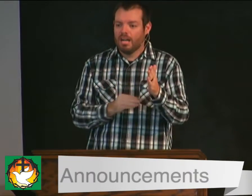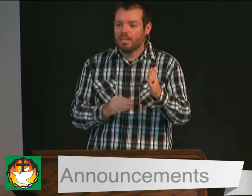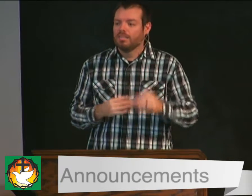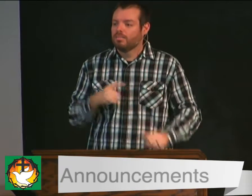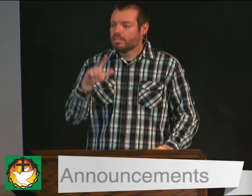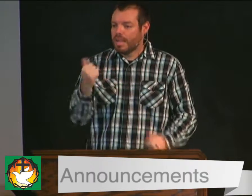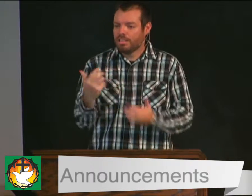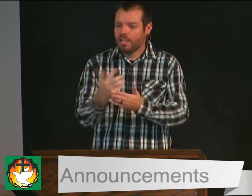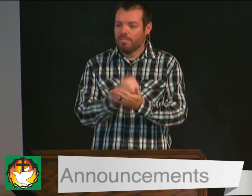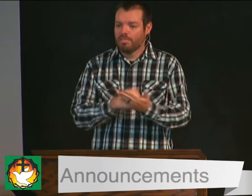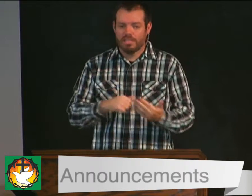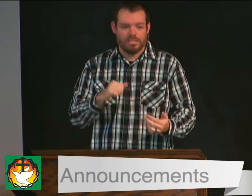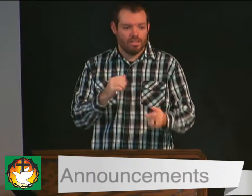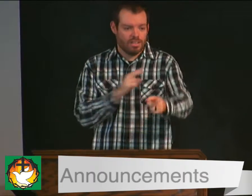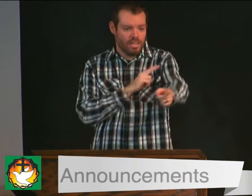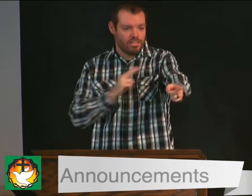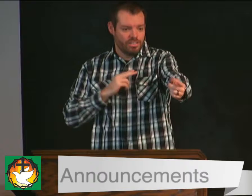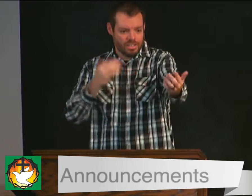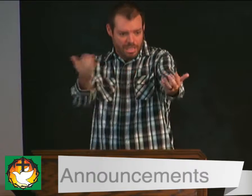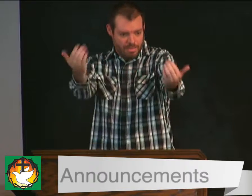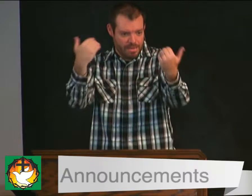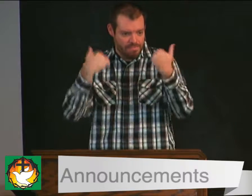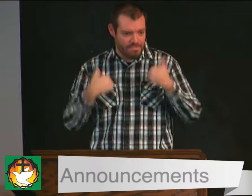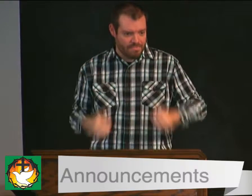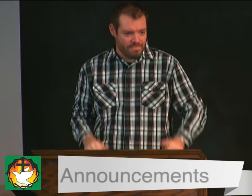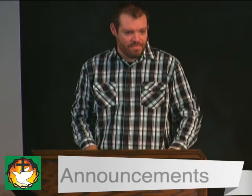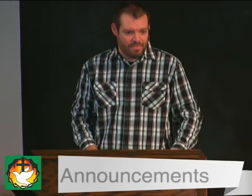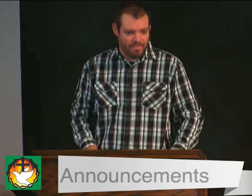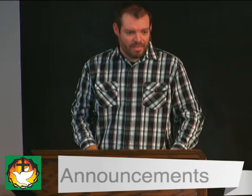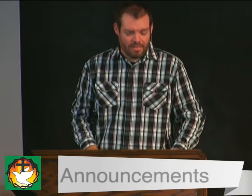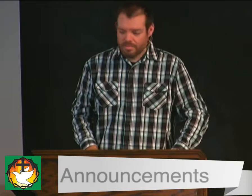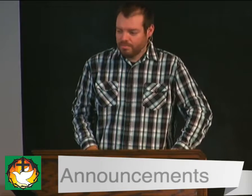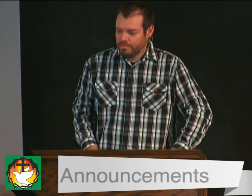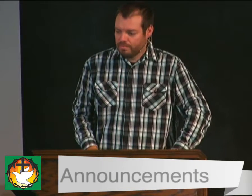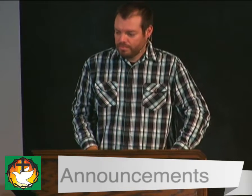filled out, tithing offering, so the ushers, come on up.